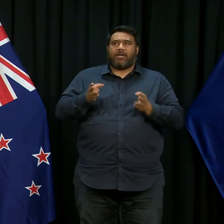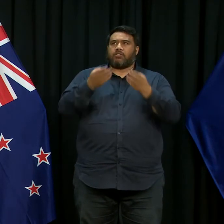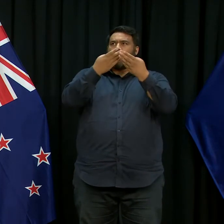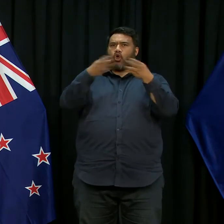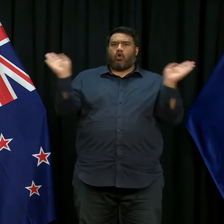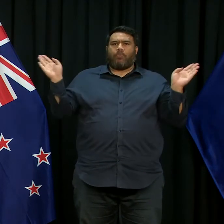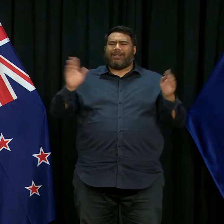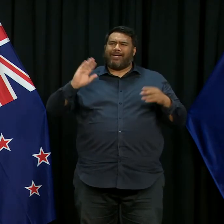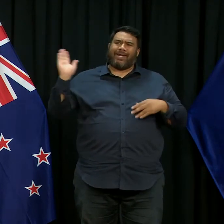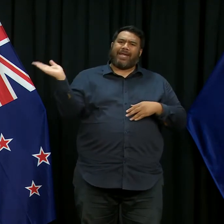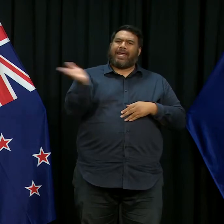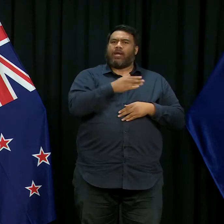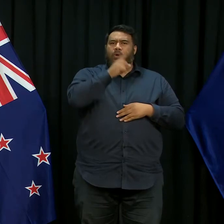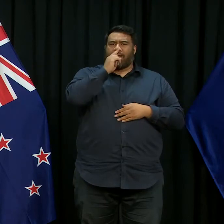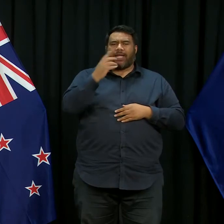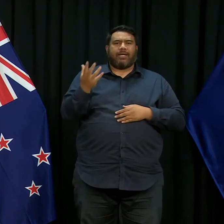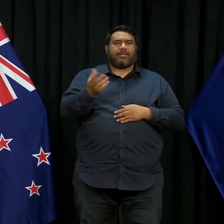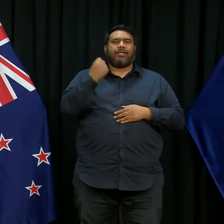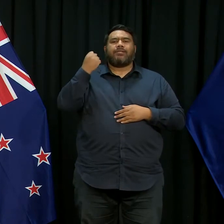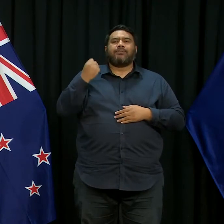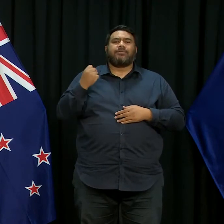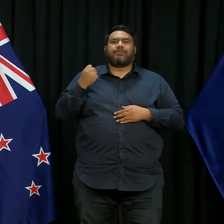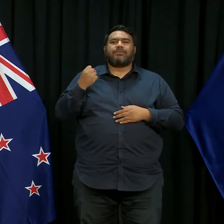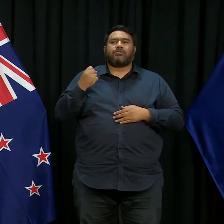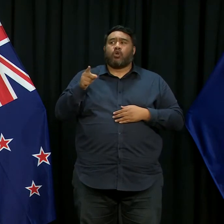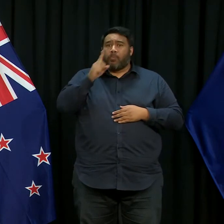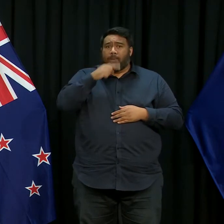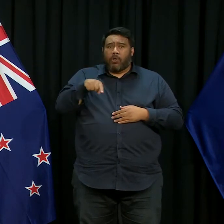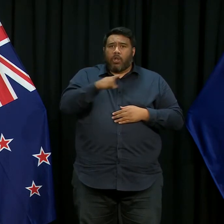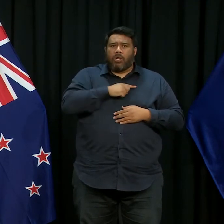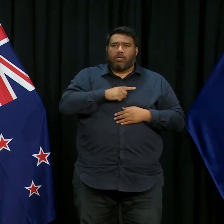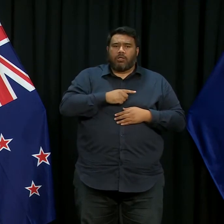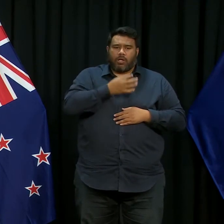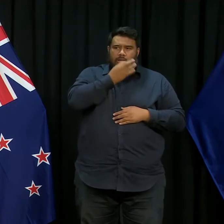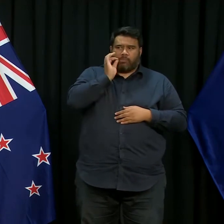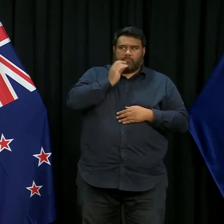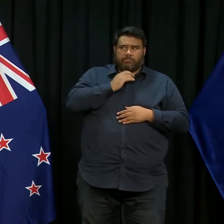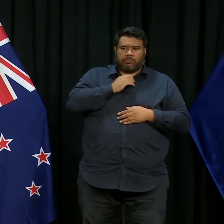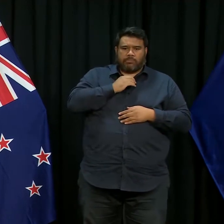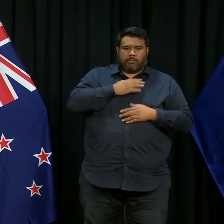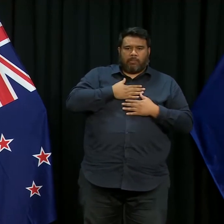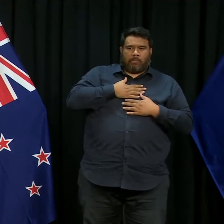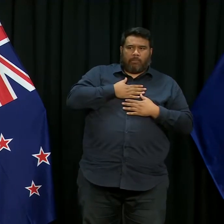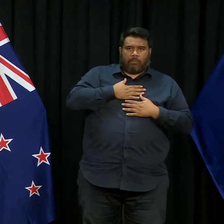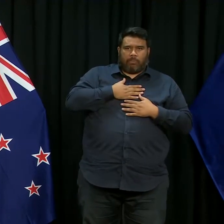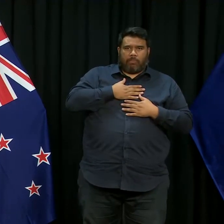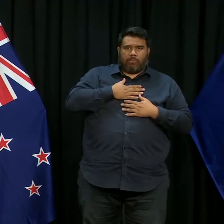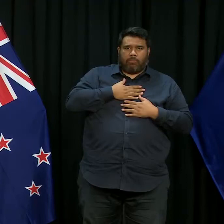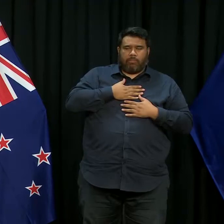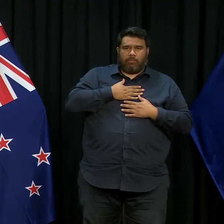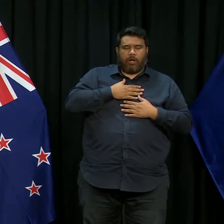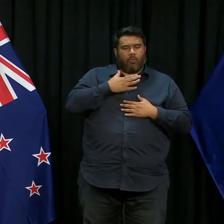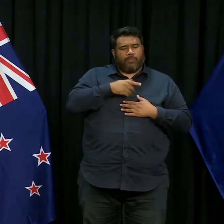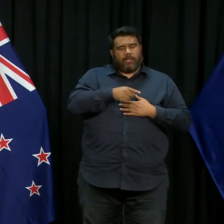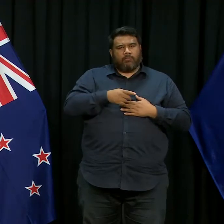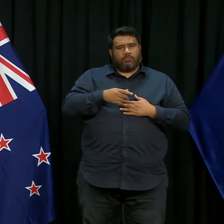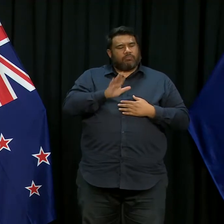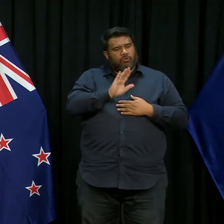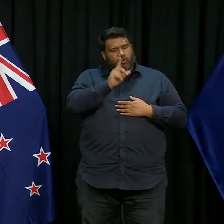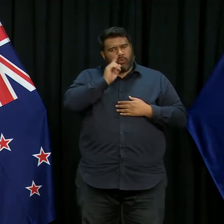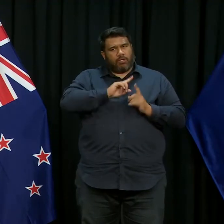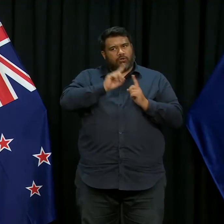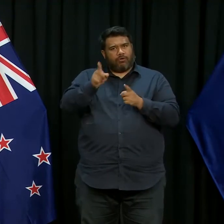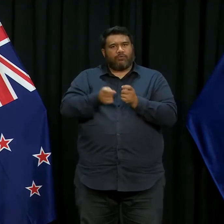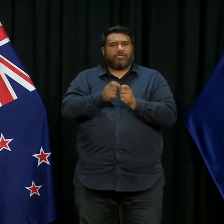want no one to have any fear that there will be any repercussions for them other than gratitude if they go and get a test. The same case will apply